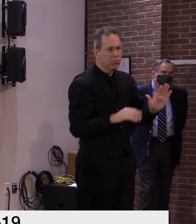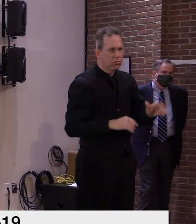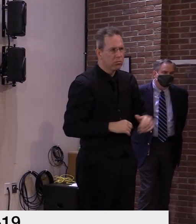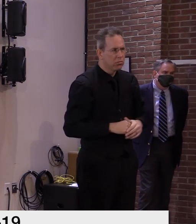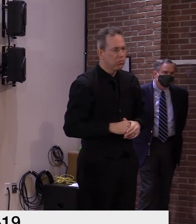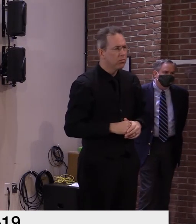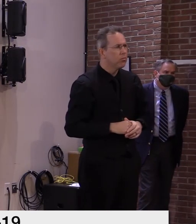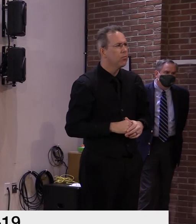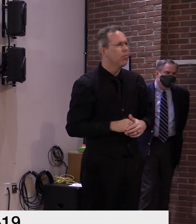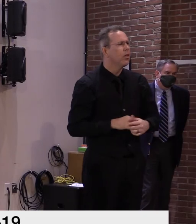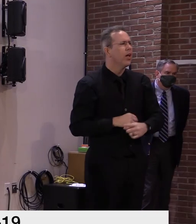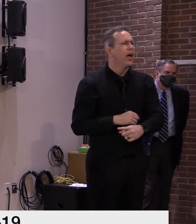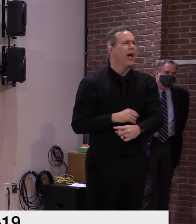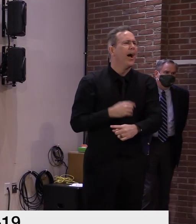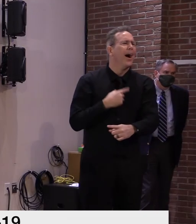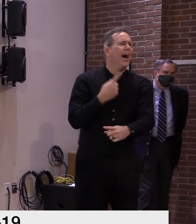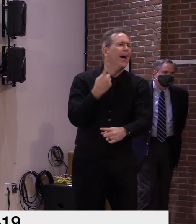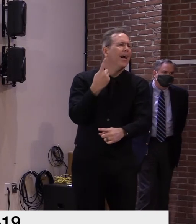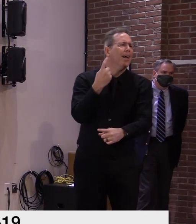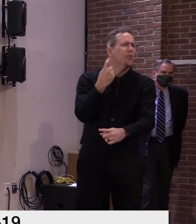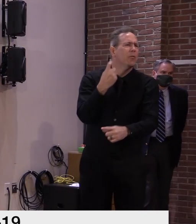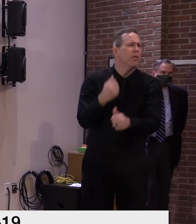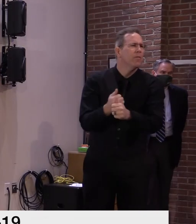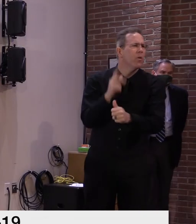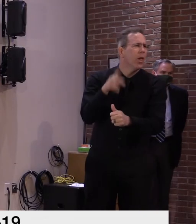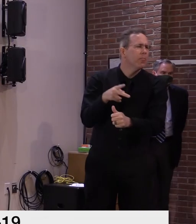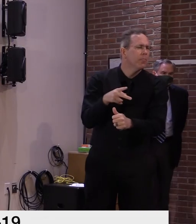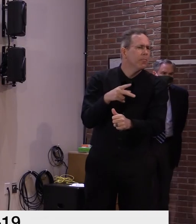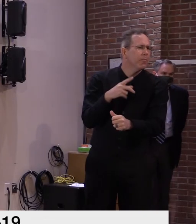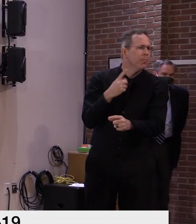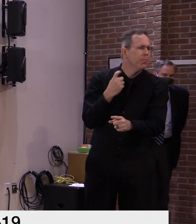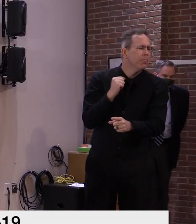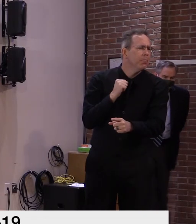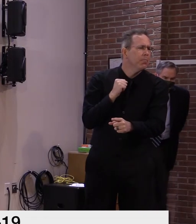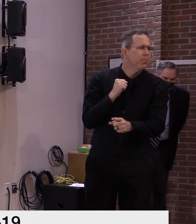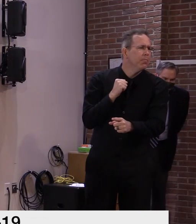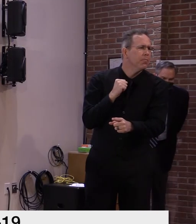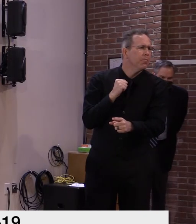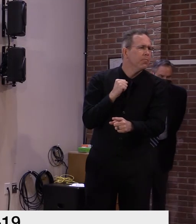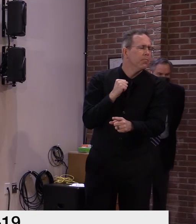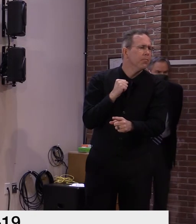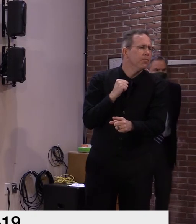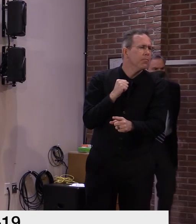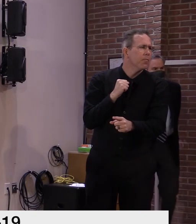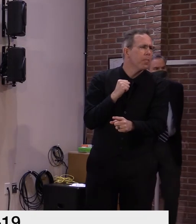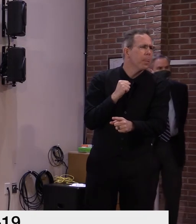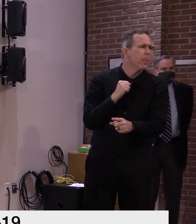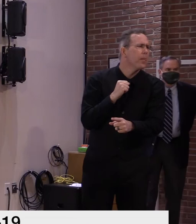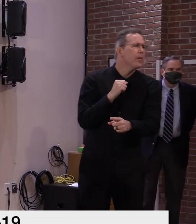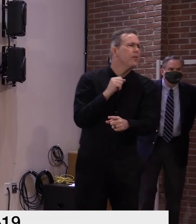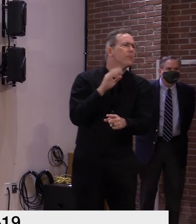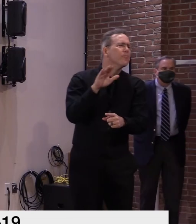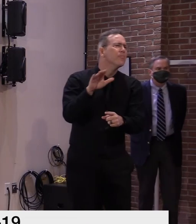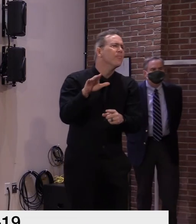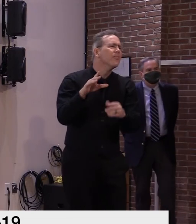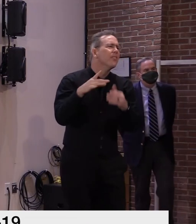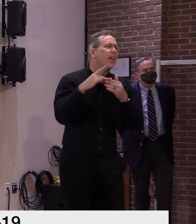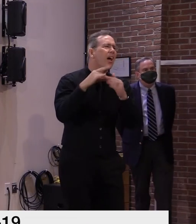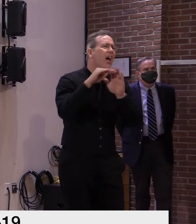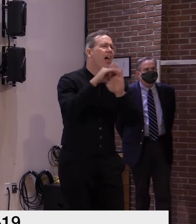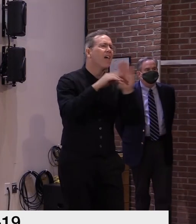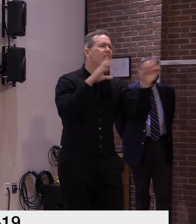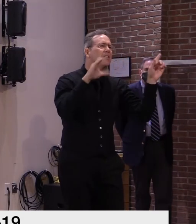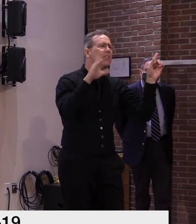Behind those CDC guidelines, can the Vermont public see the studies that they're using to write those guidelines, or does that have, we have to go to CDC for that?